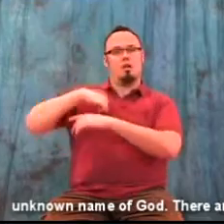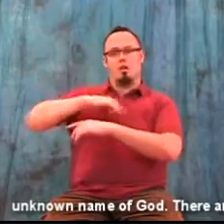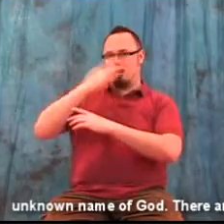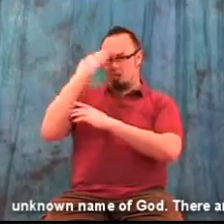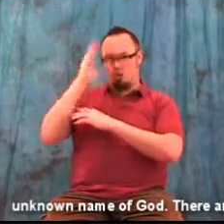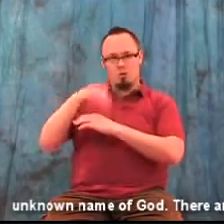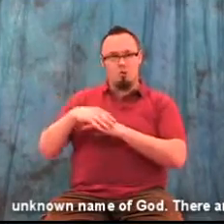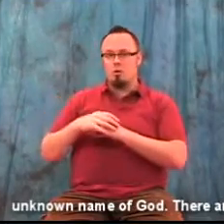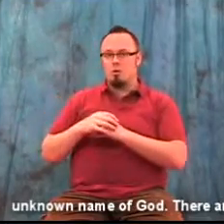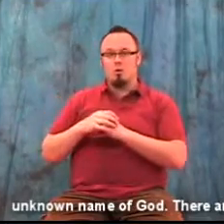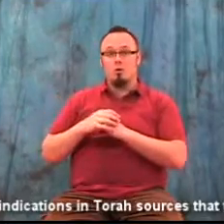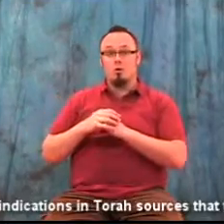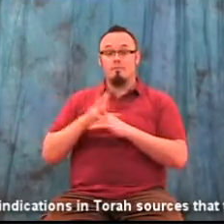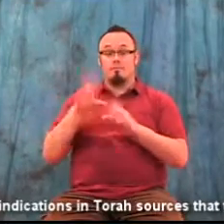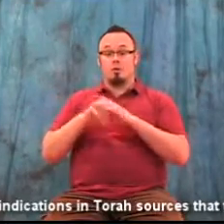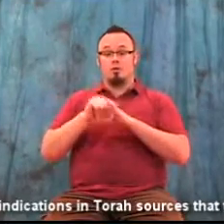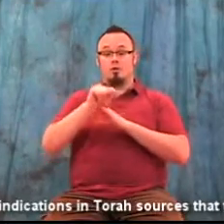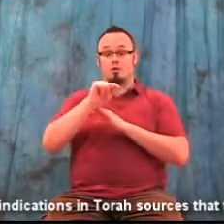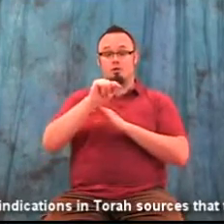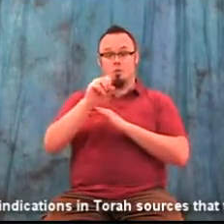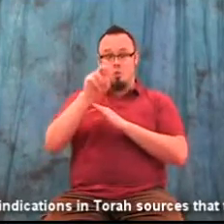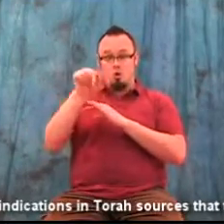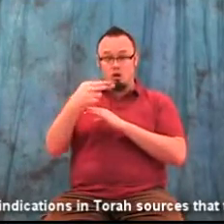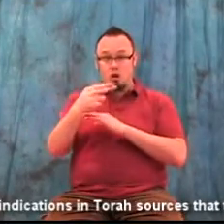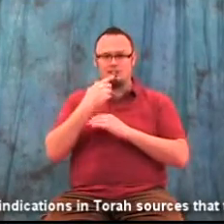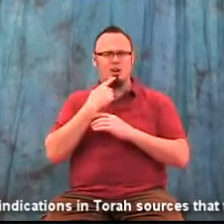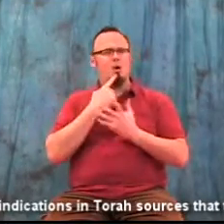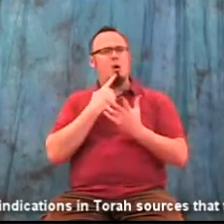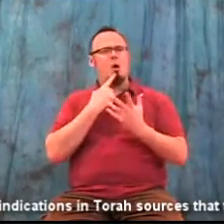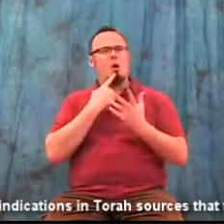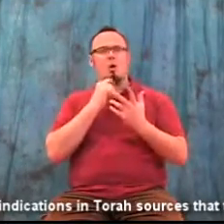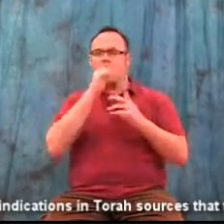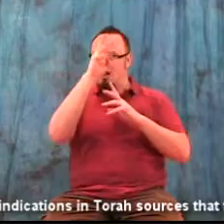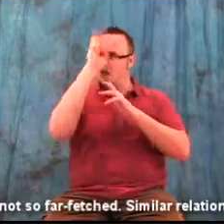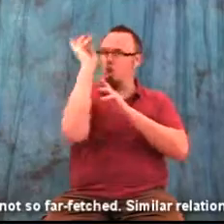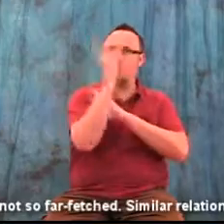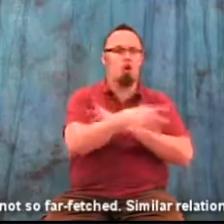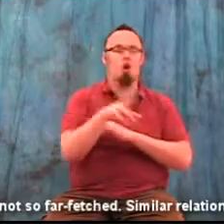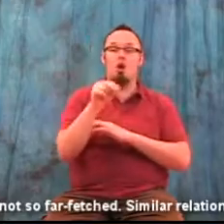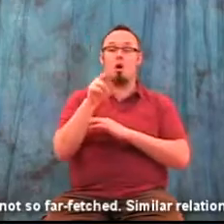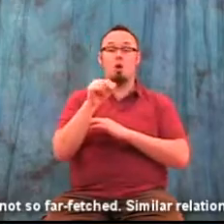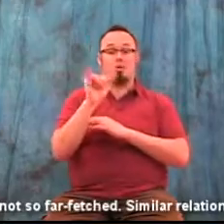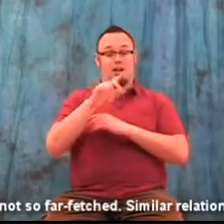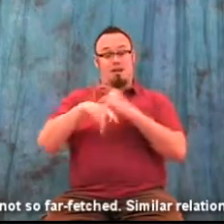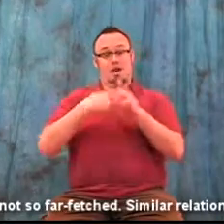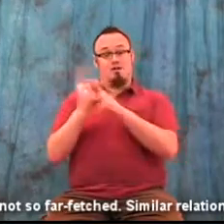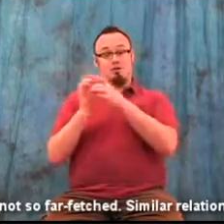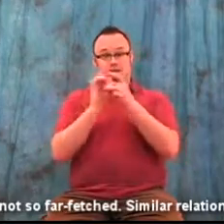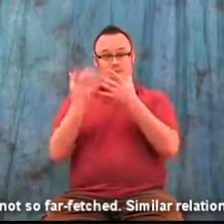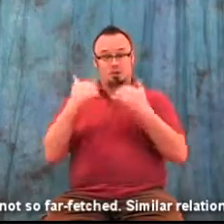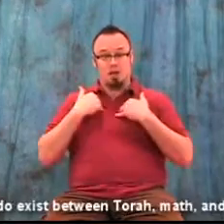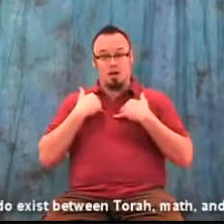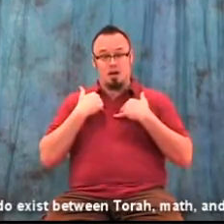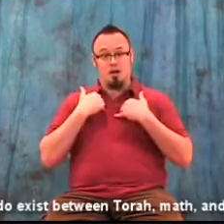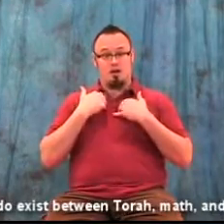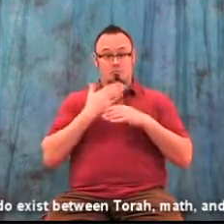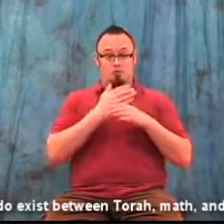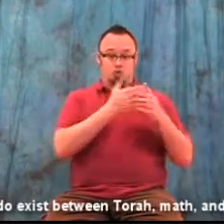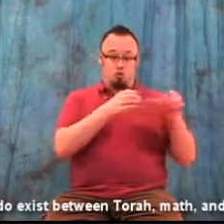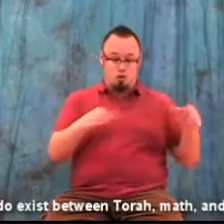There are indications in Torah sources that this is not so far-fetched. Similar relationships do exist between Torah,